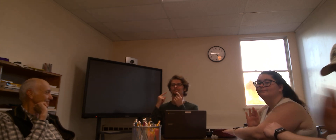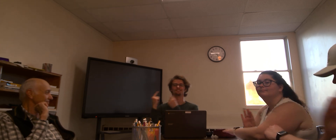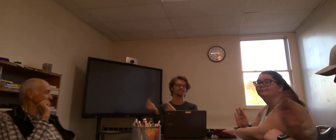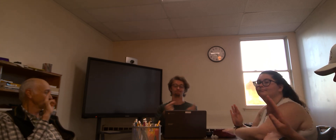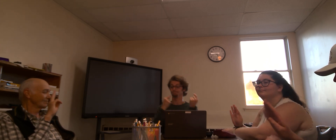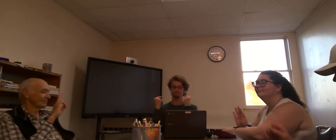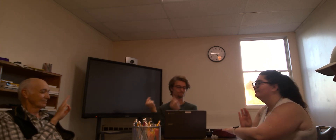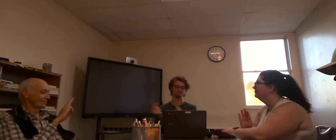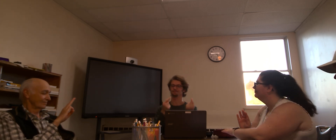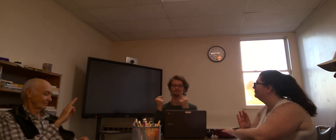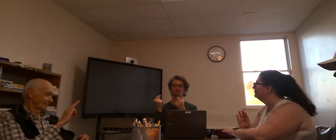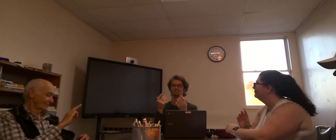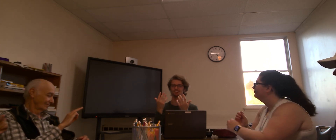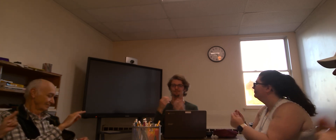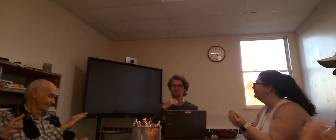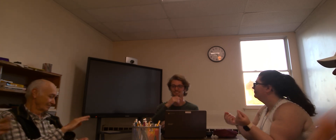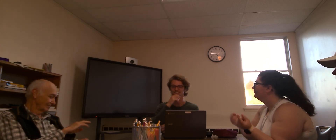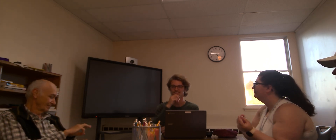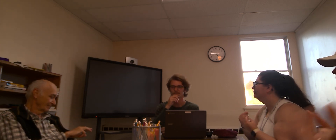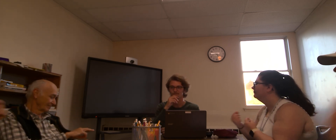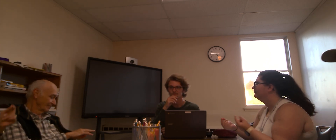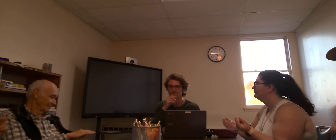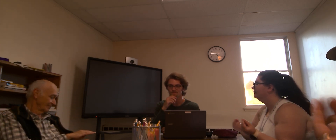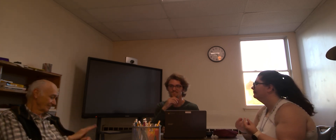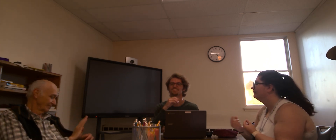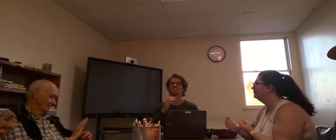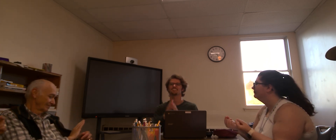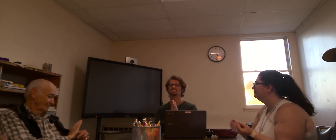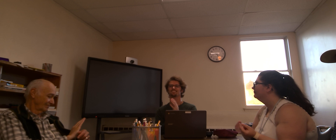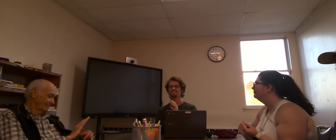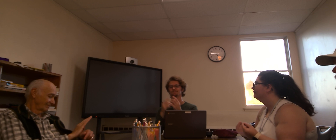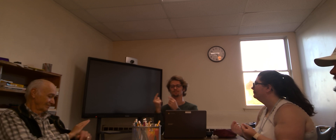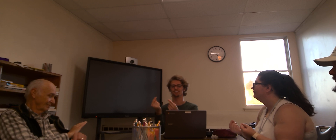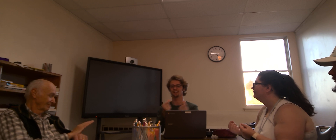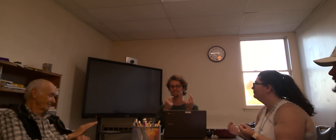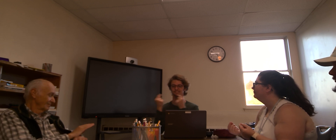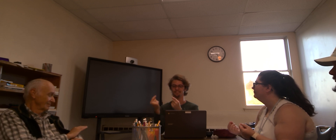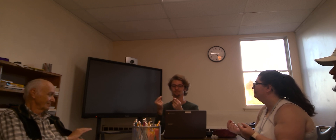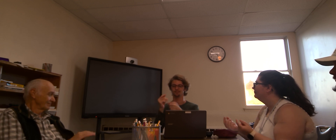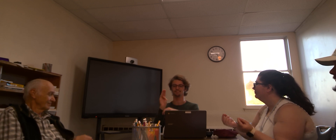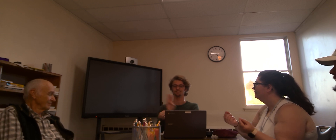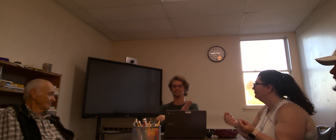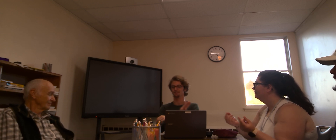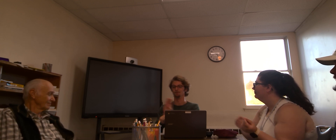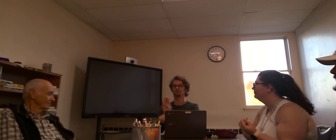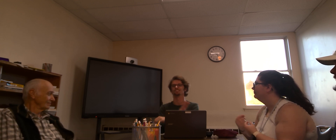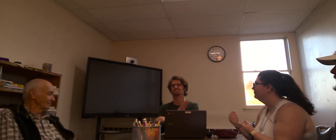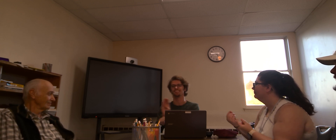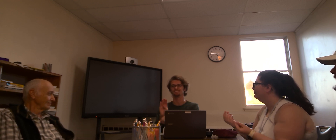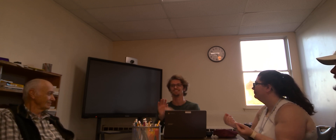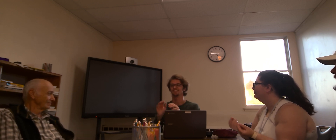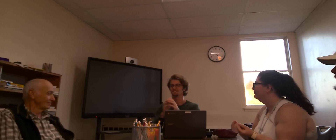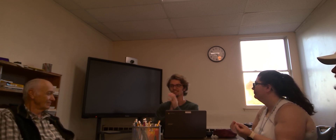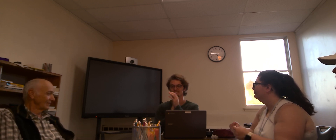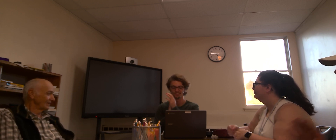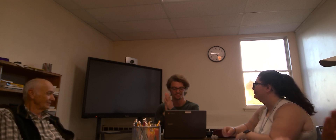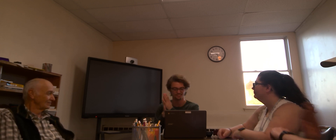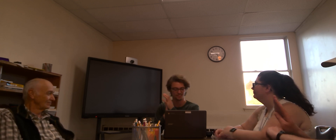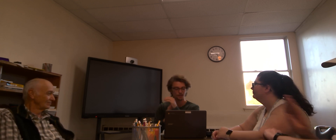like Busy. doing a lot? Busy? Very busy. Yeah. This is more for activities, where this is like an emotional state. That's what I'd suggest.